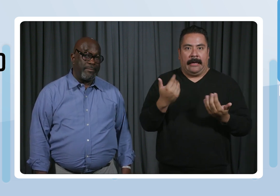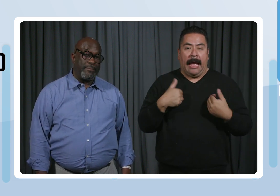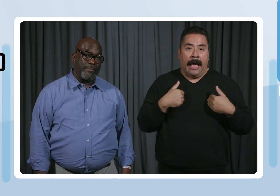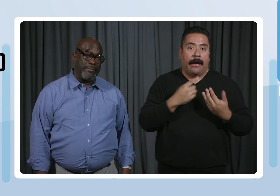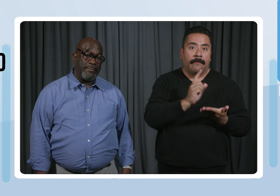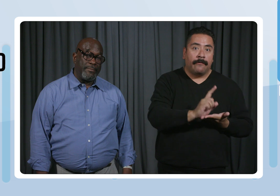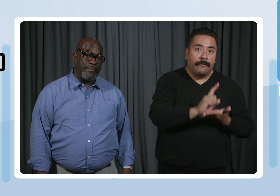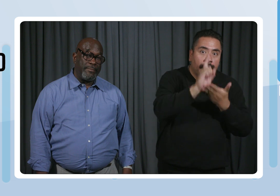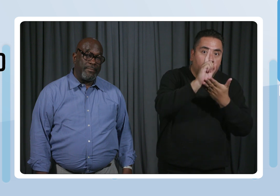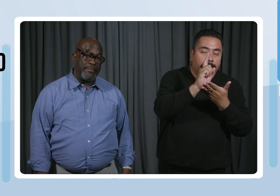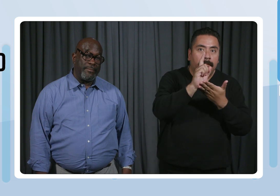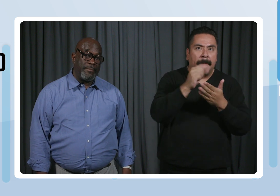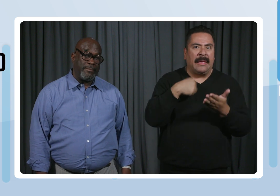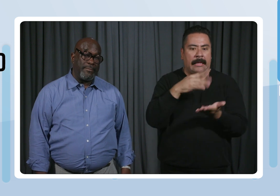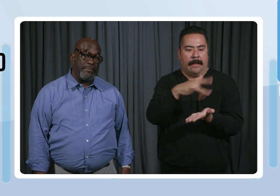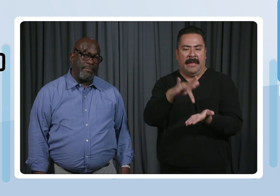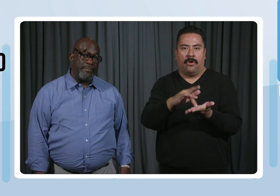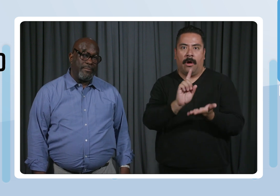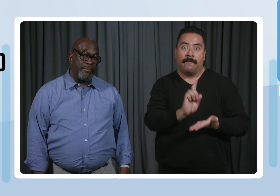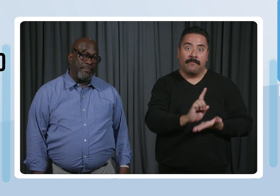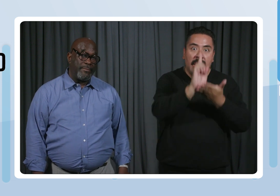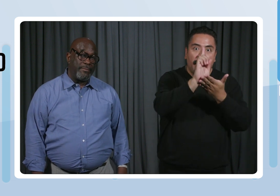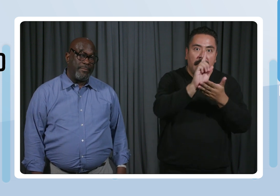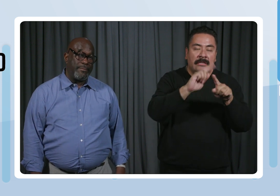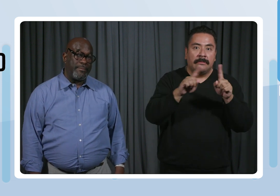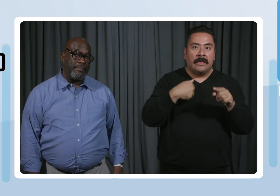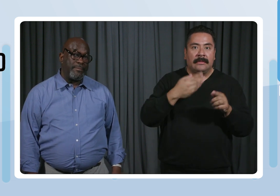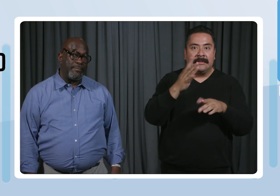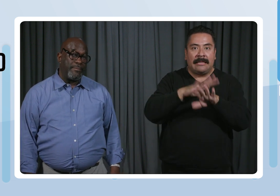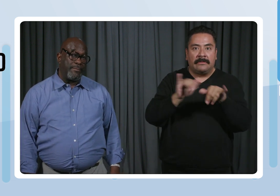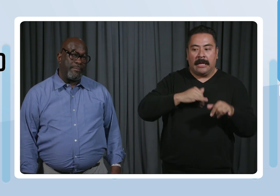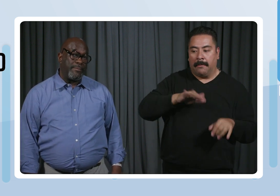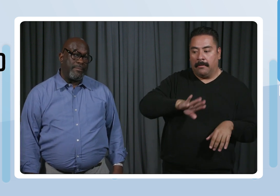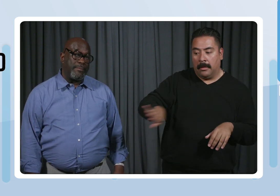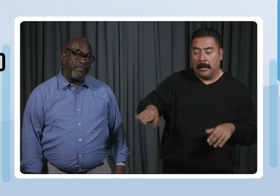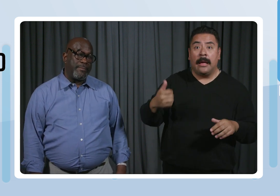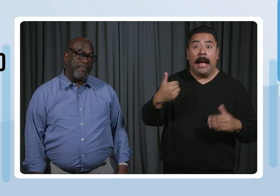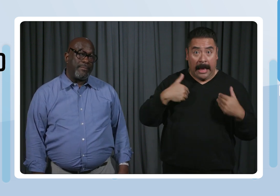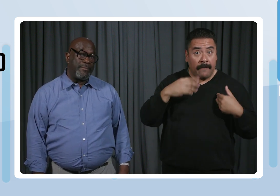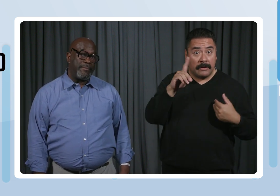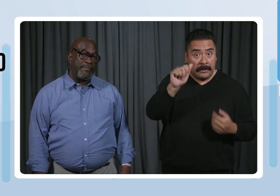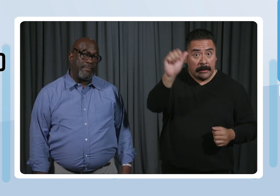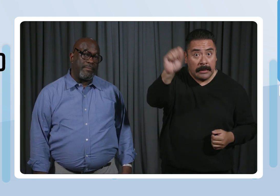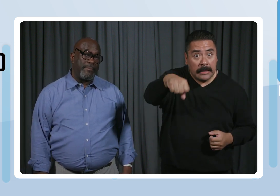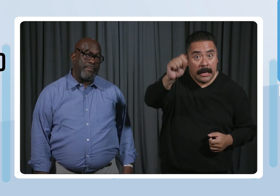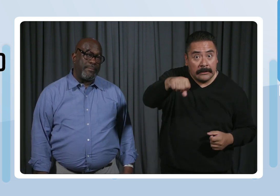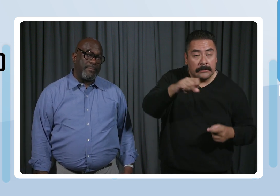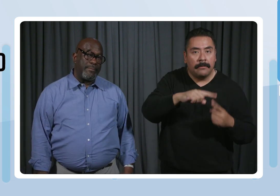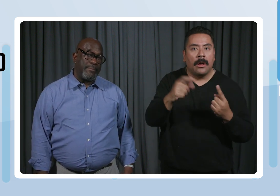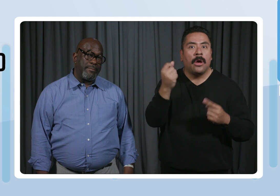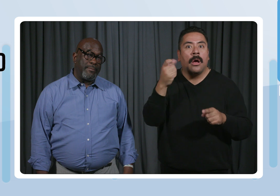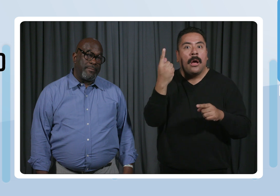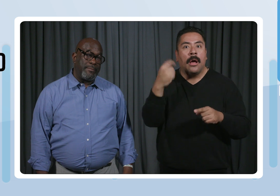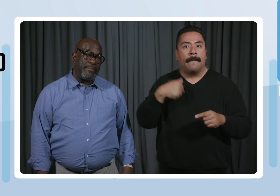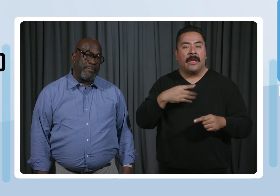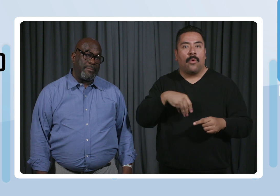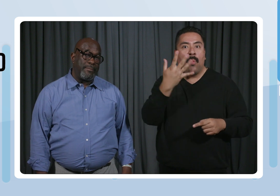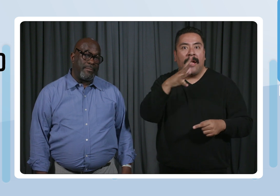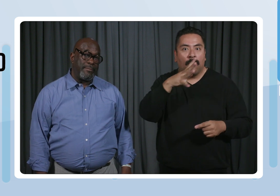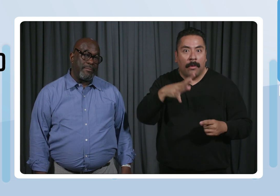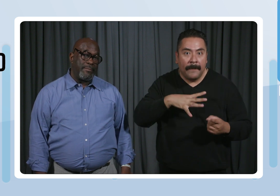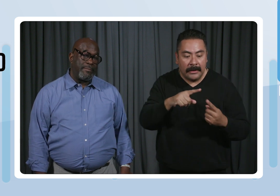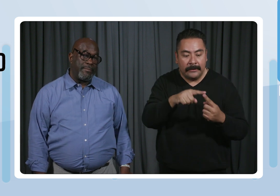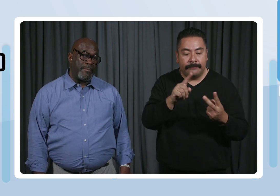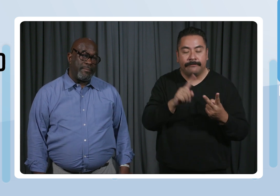and marginalization. I am someone who is disabled, yes, but I'm also a white woman. I'm